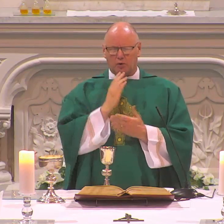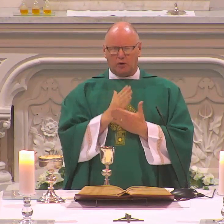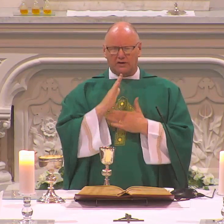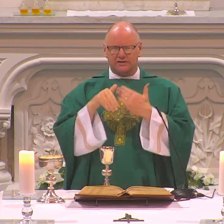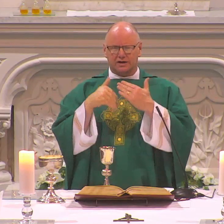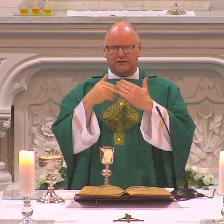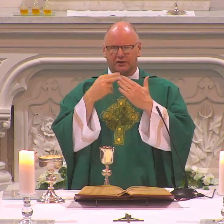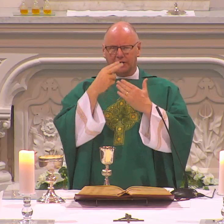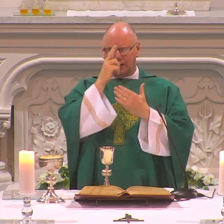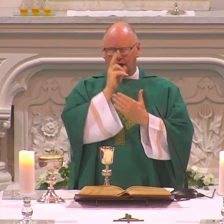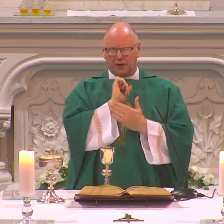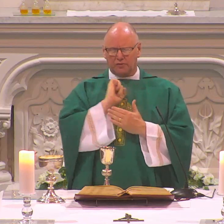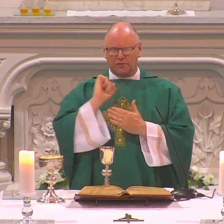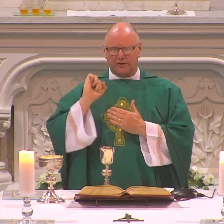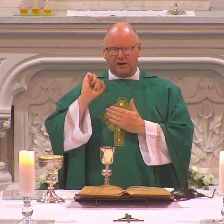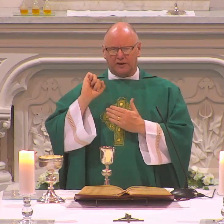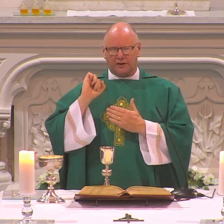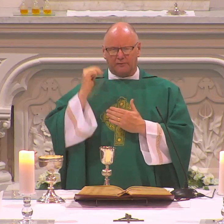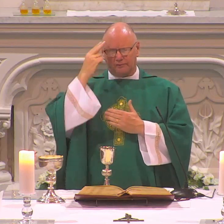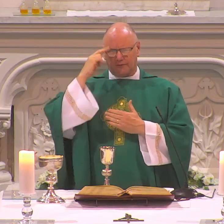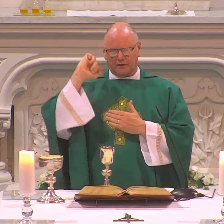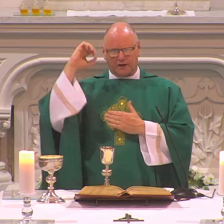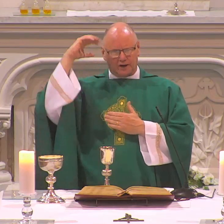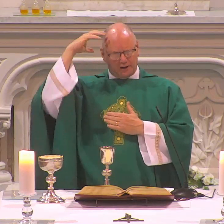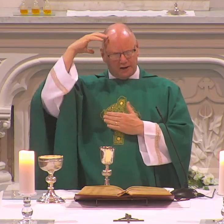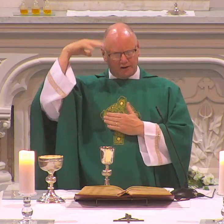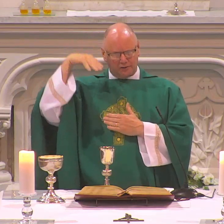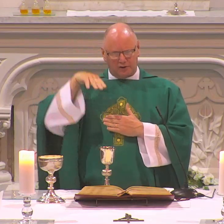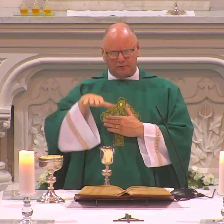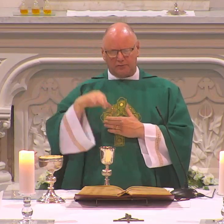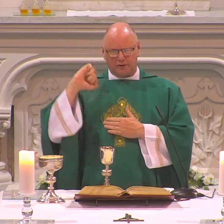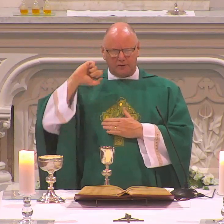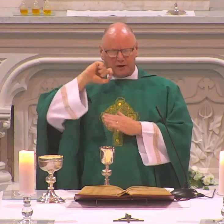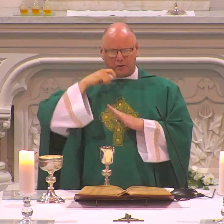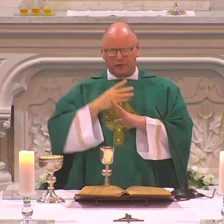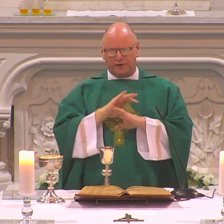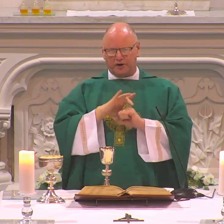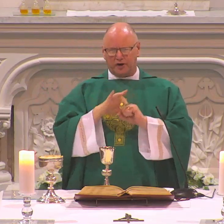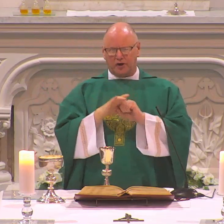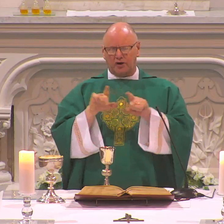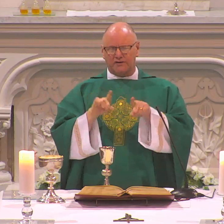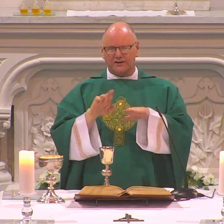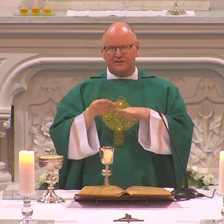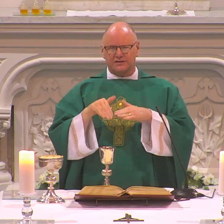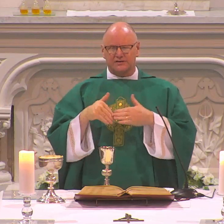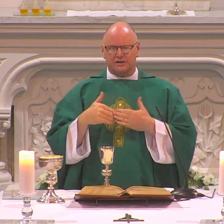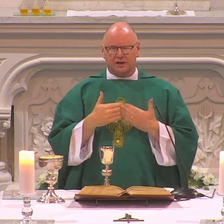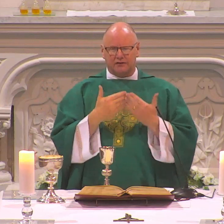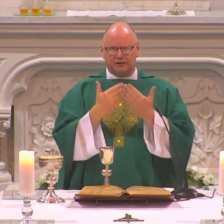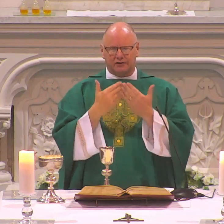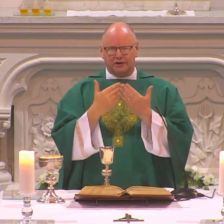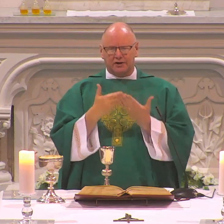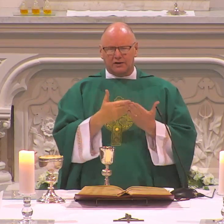who art in heaven, hallowed be thy name. Thy kingdom come, thy will be done on earth as it is in